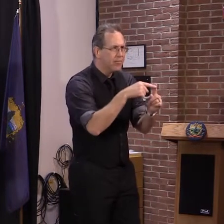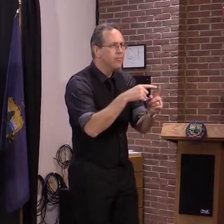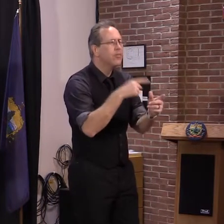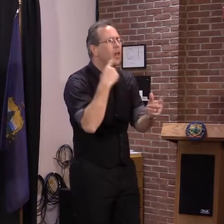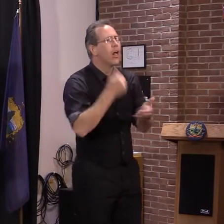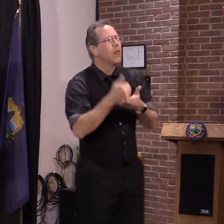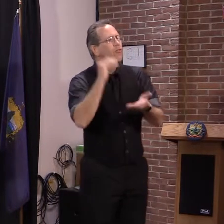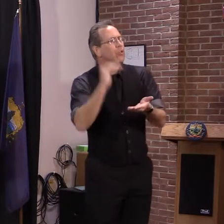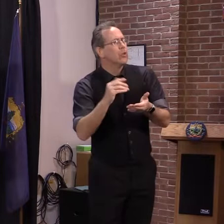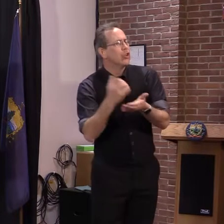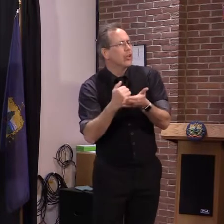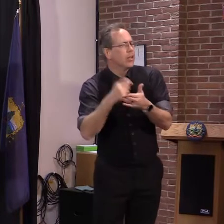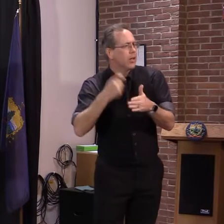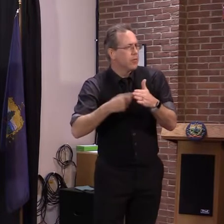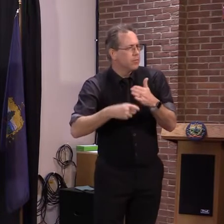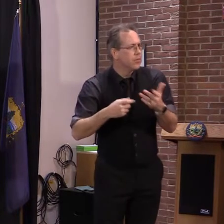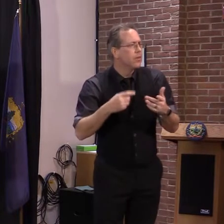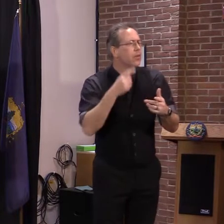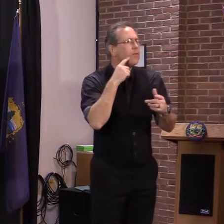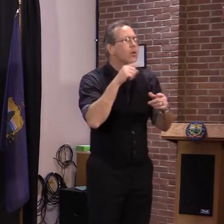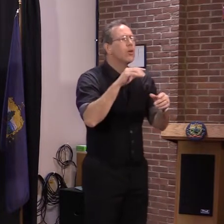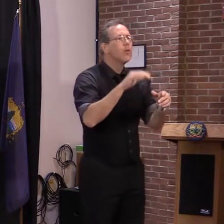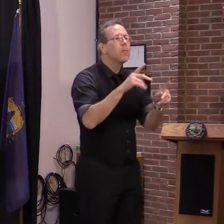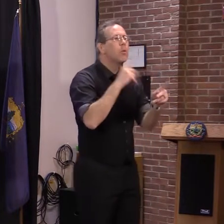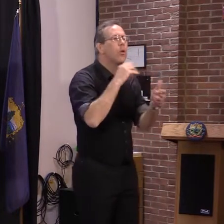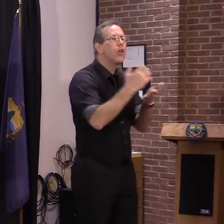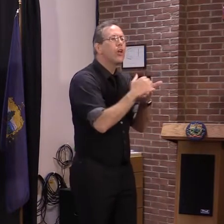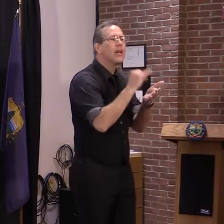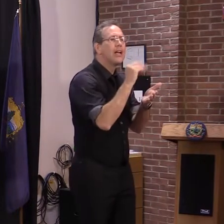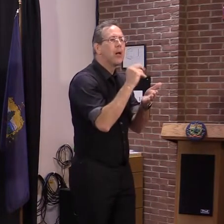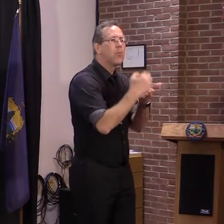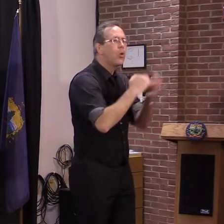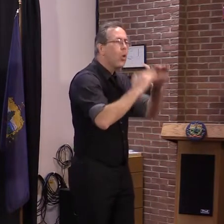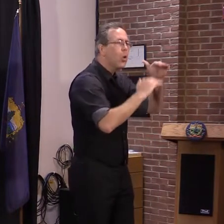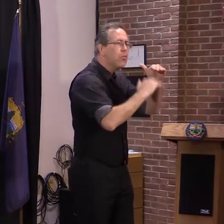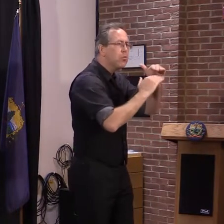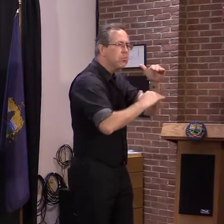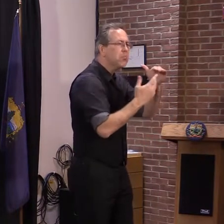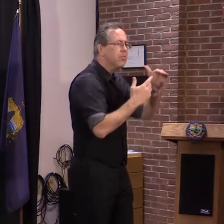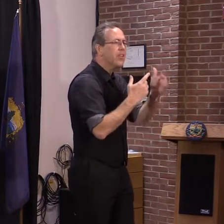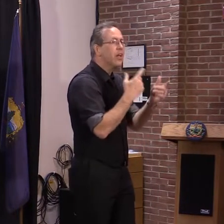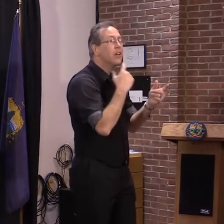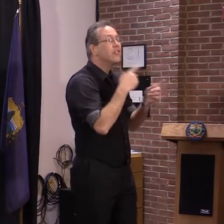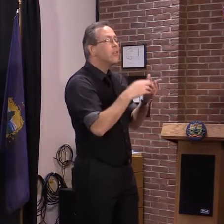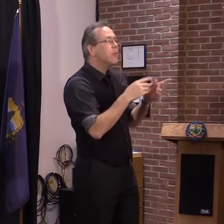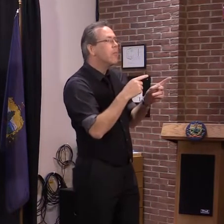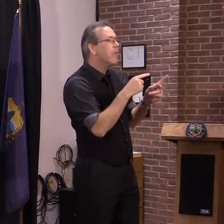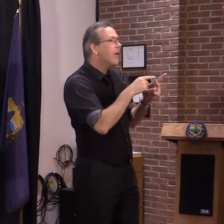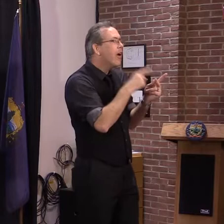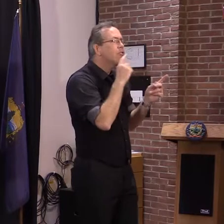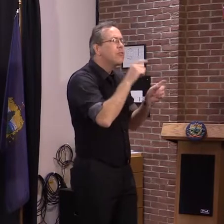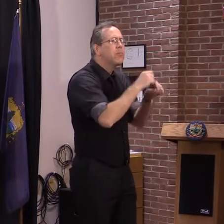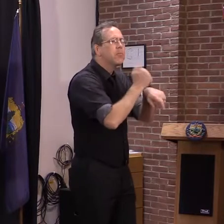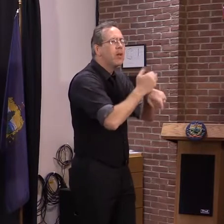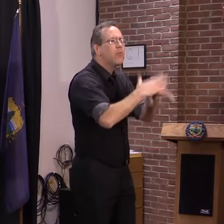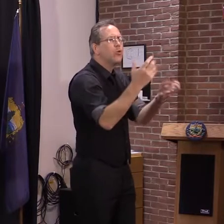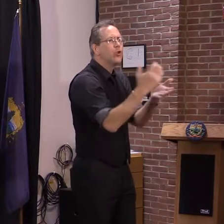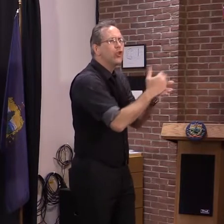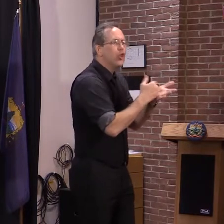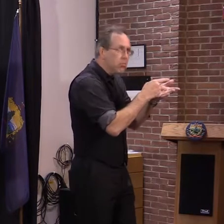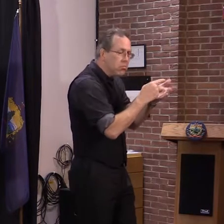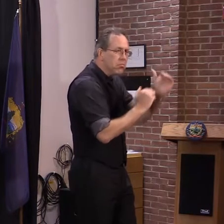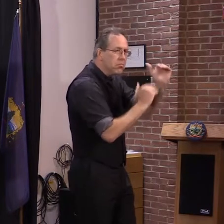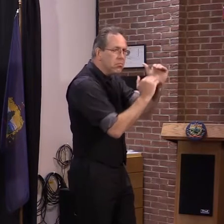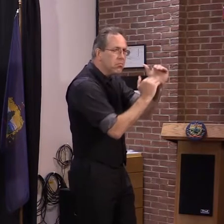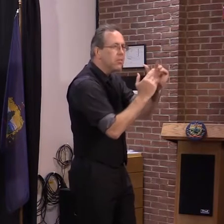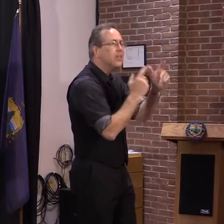and moderate income Vermont workers and families by giving a tax break based on earned income. It's an existing federal and